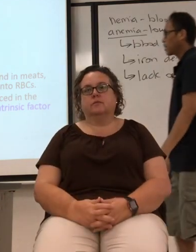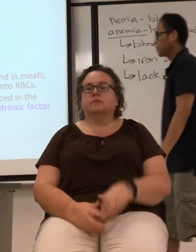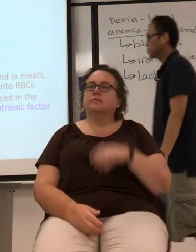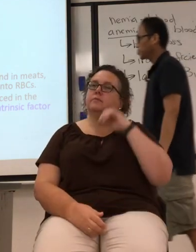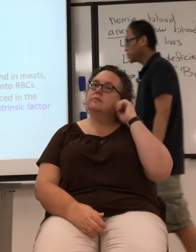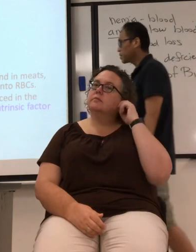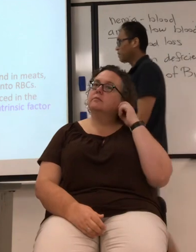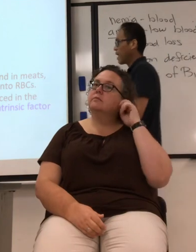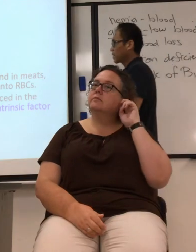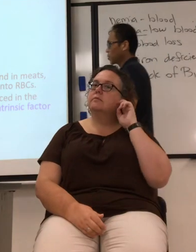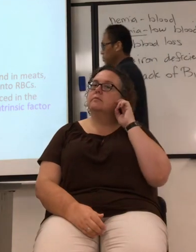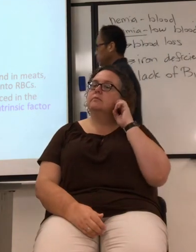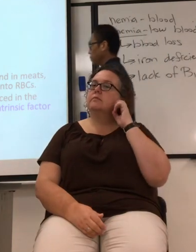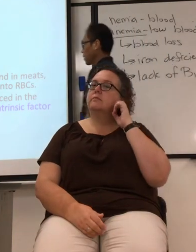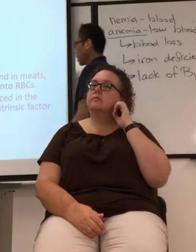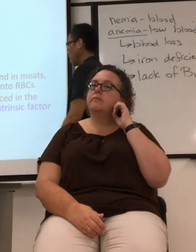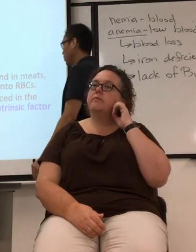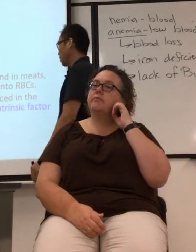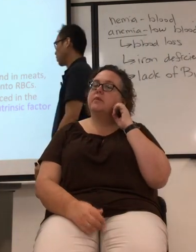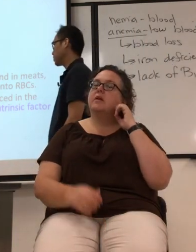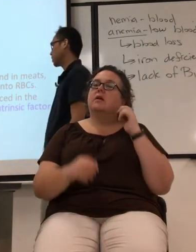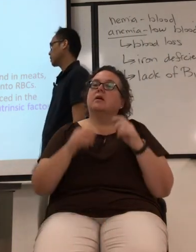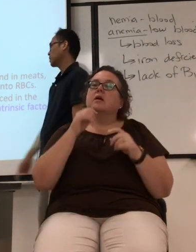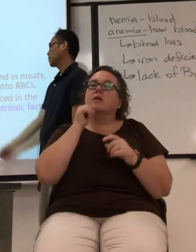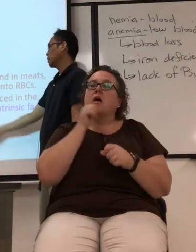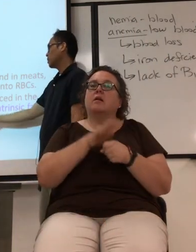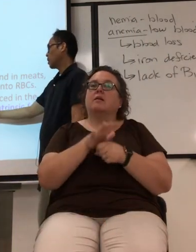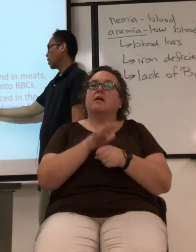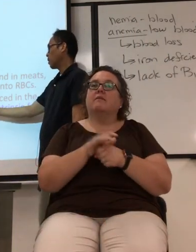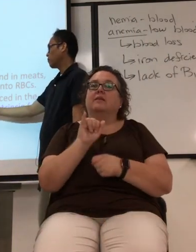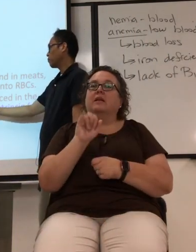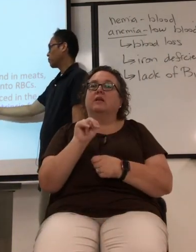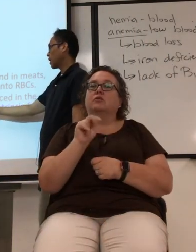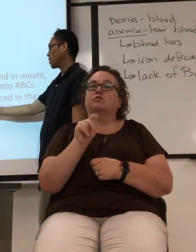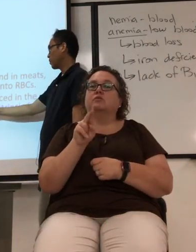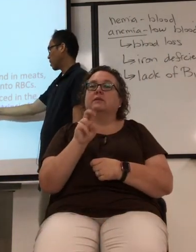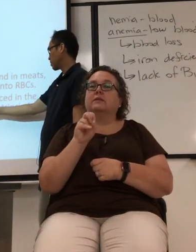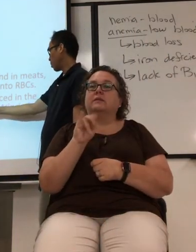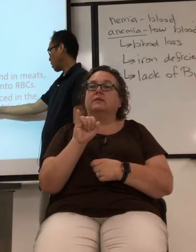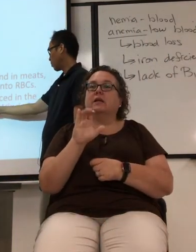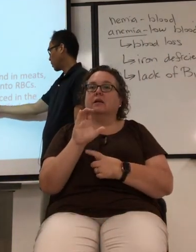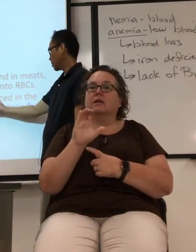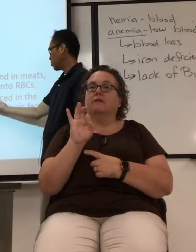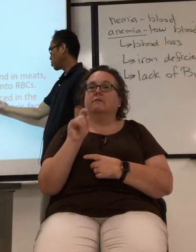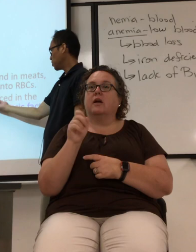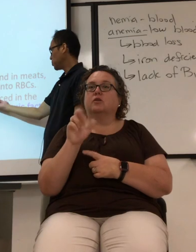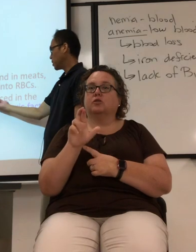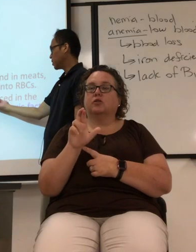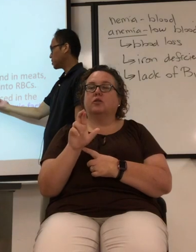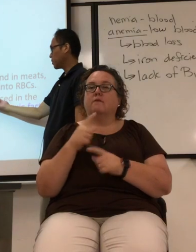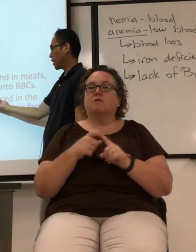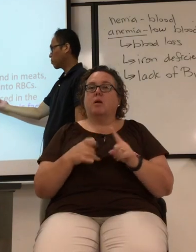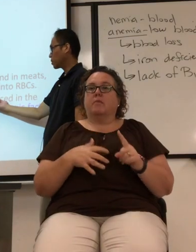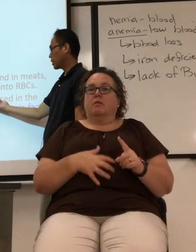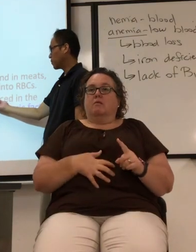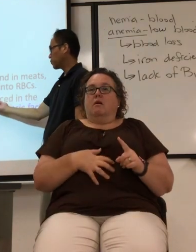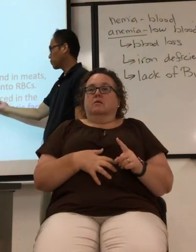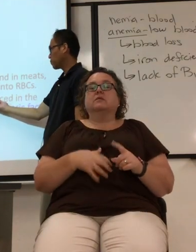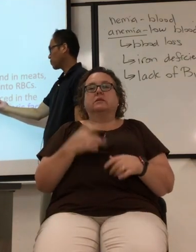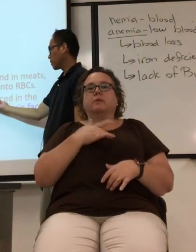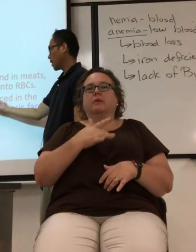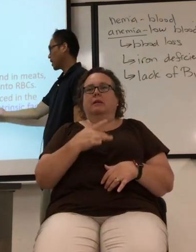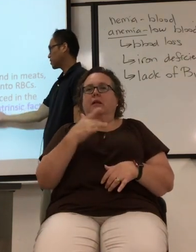A lack of intrinsic factor, which is from the gut mucosa, that could cause a problem. And usually you see this in the